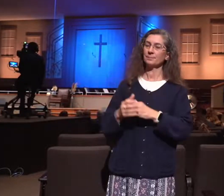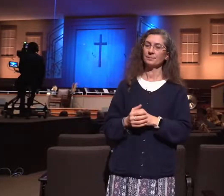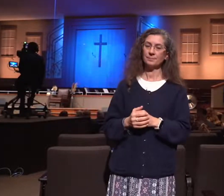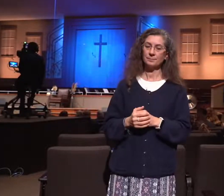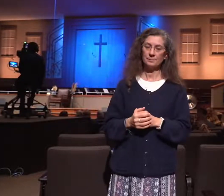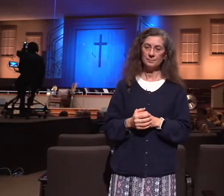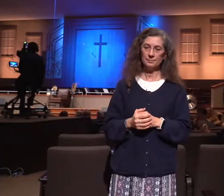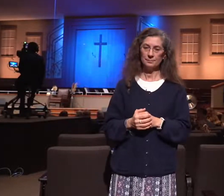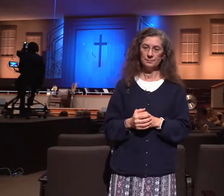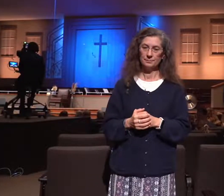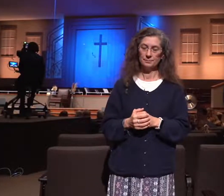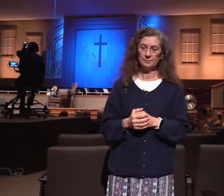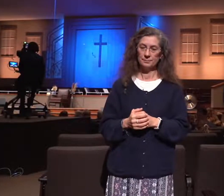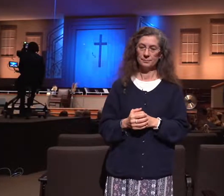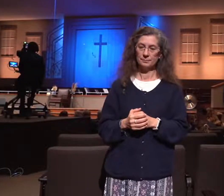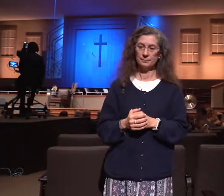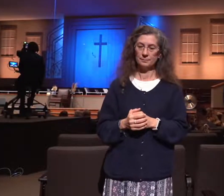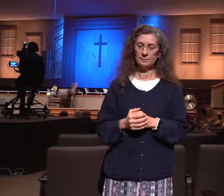Extravagant giving.